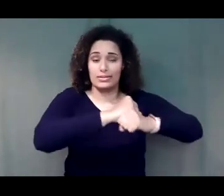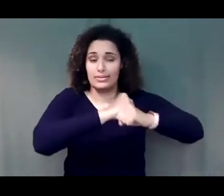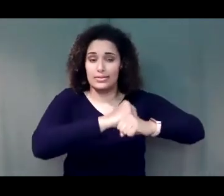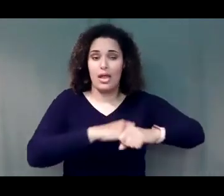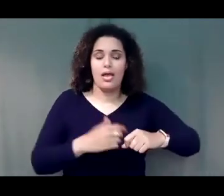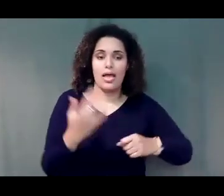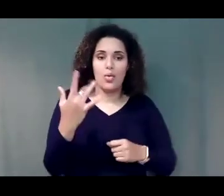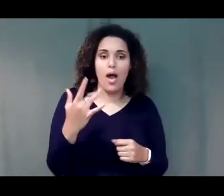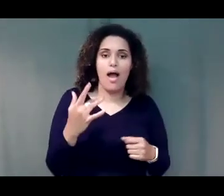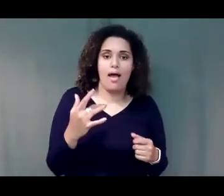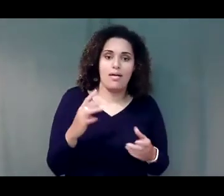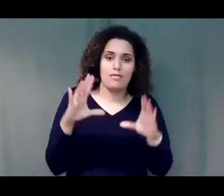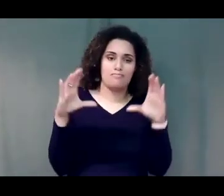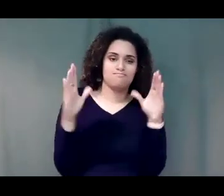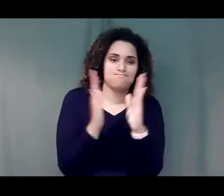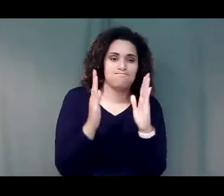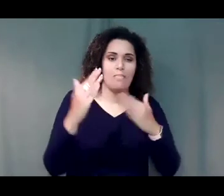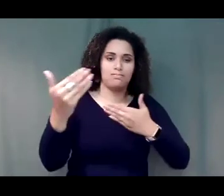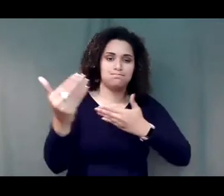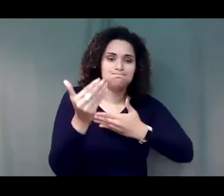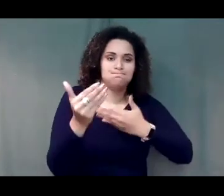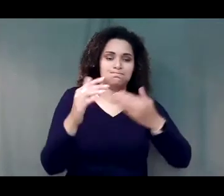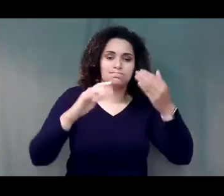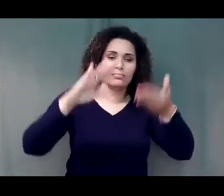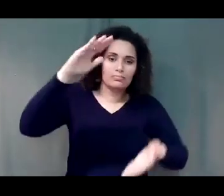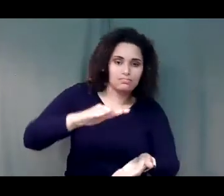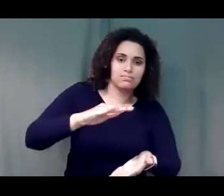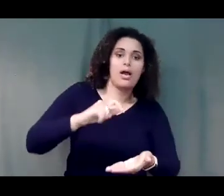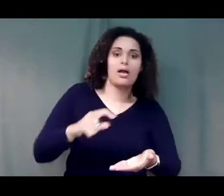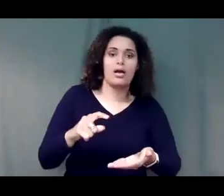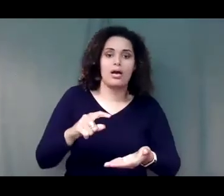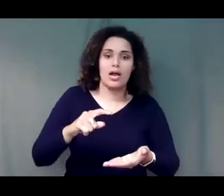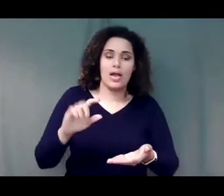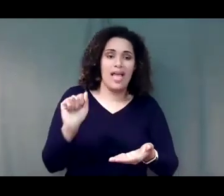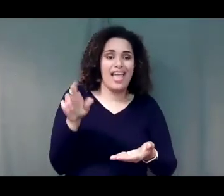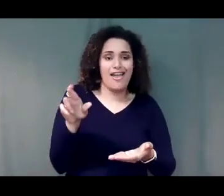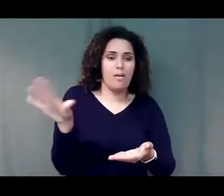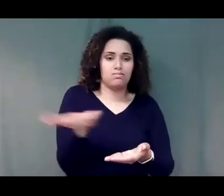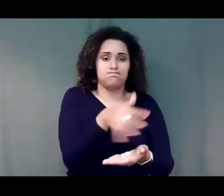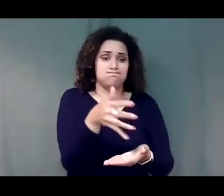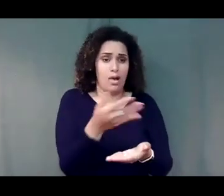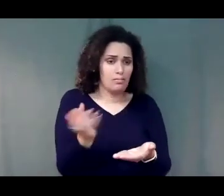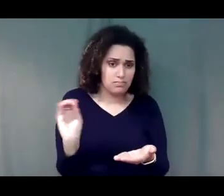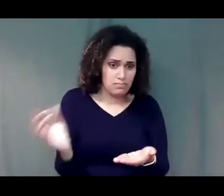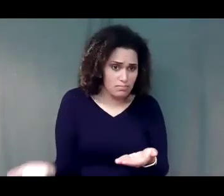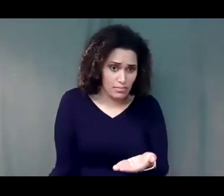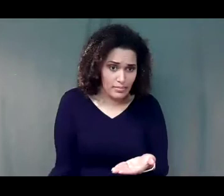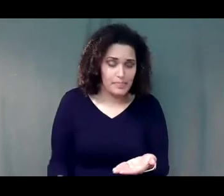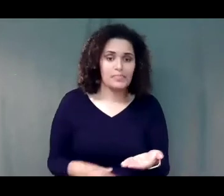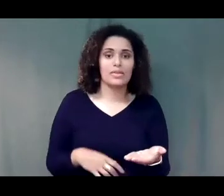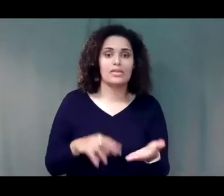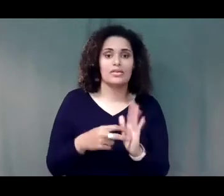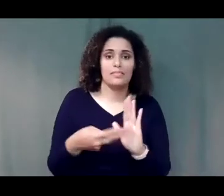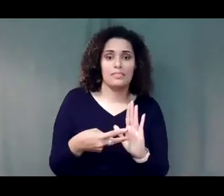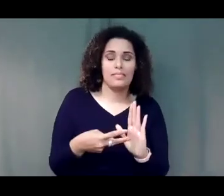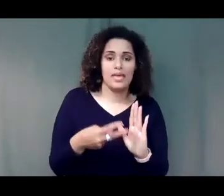they're so compact. So they're wrapped so tightly that there's no flow of air. So you can't get, it'd be really